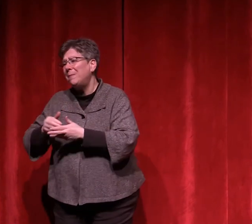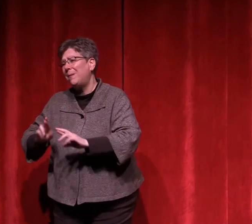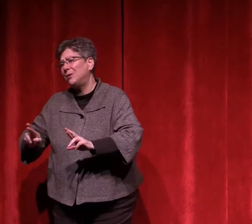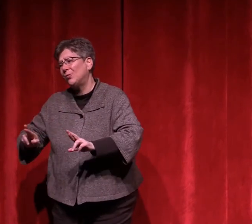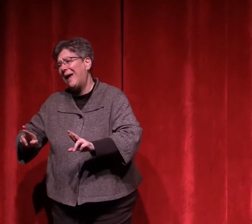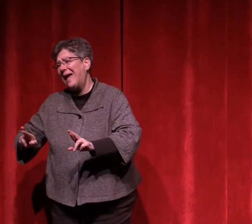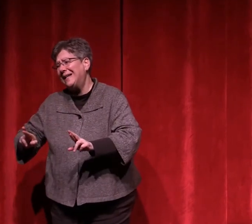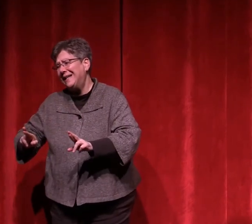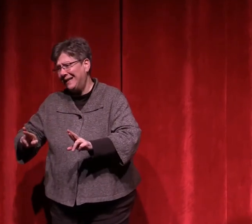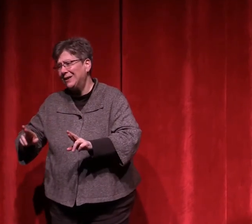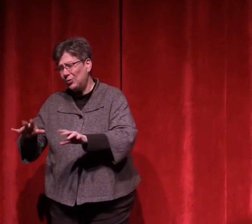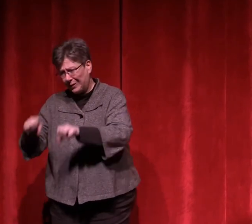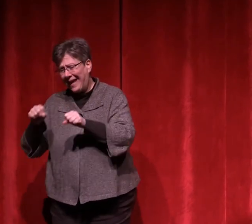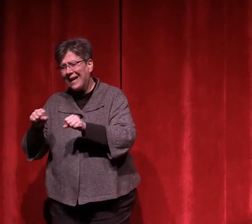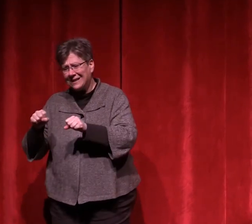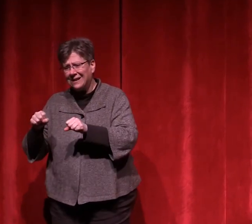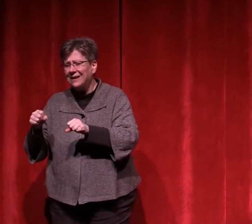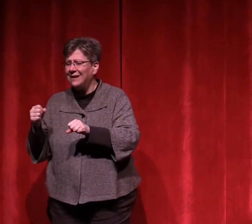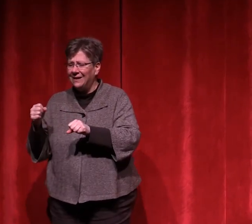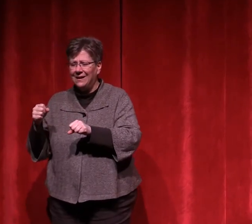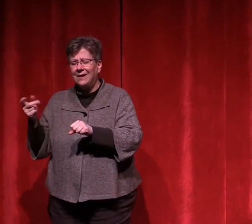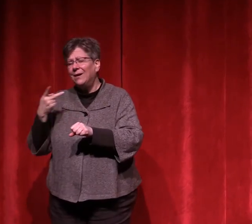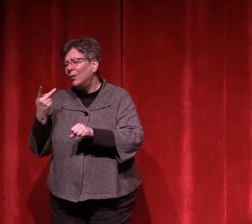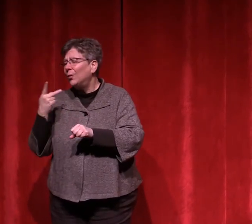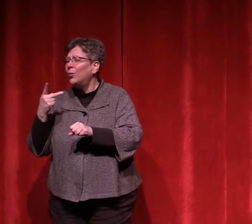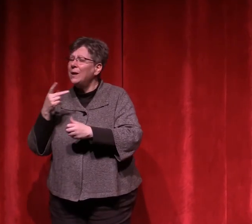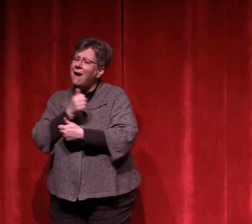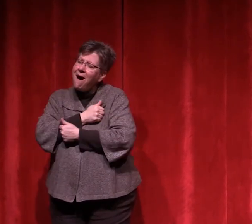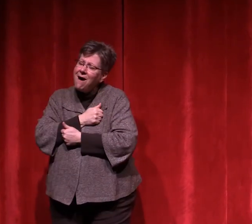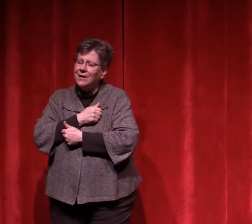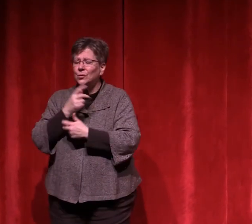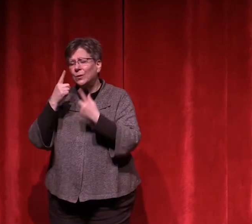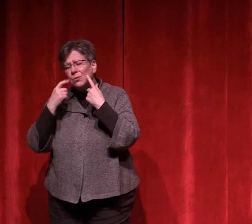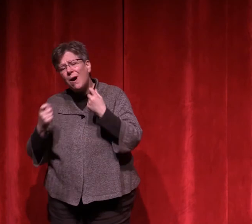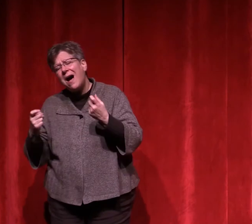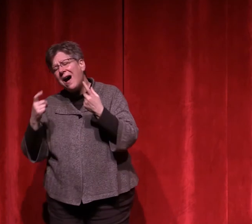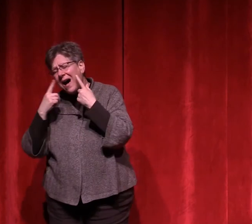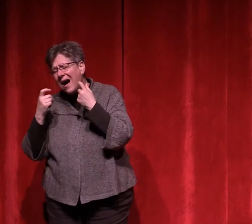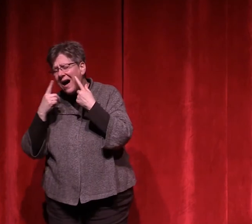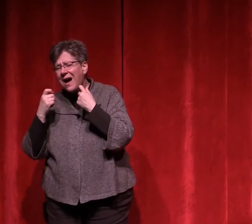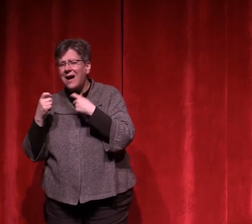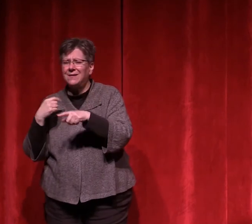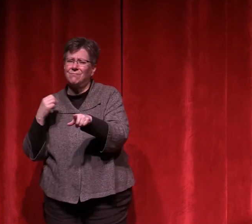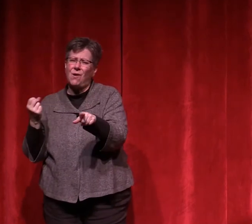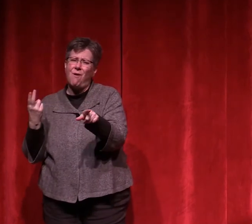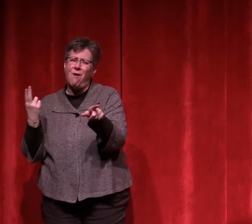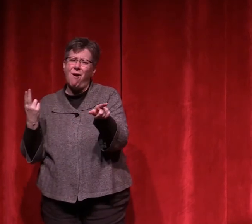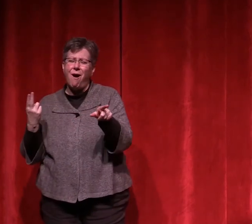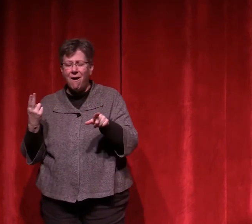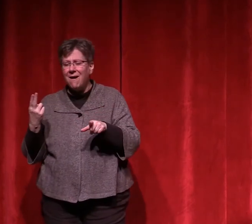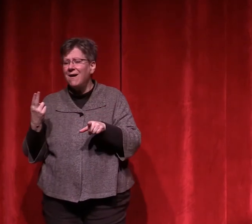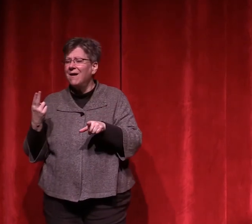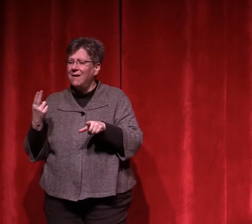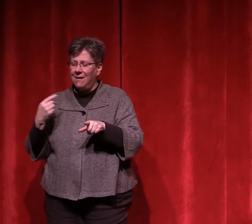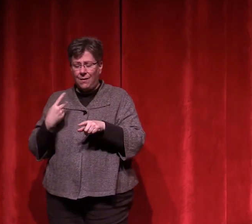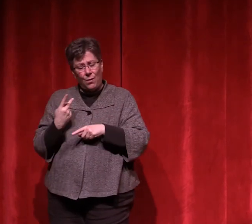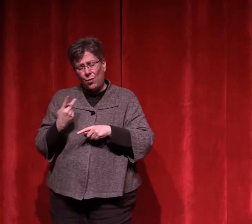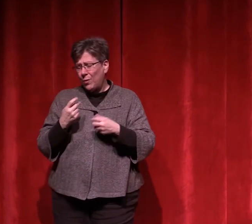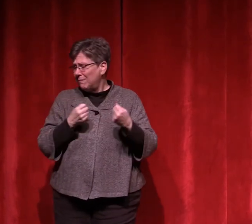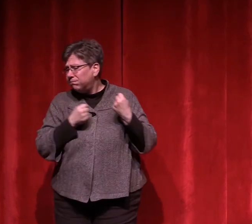And we hugged, we cried. And they were raced up to the